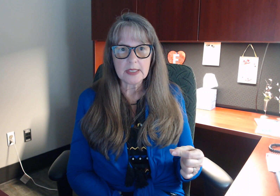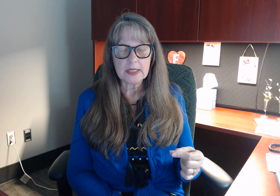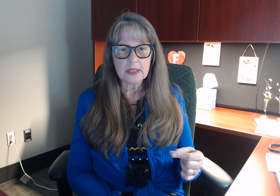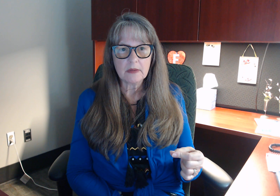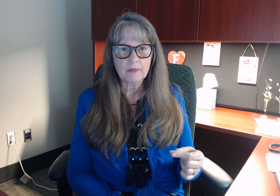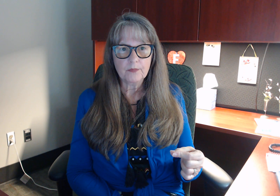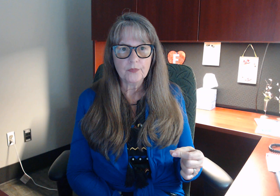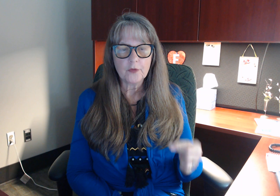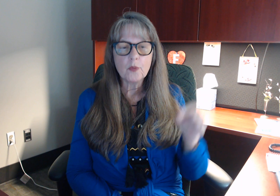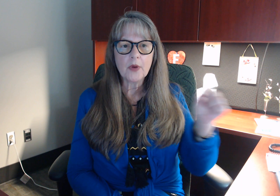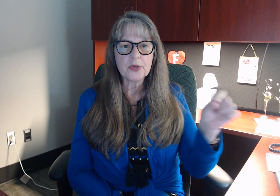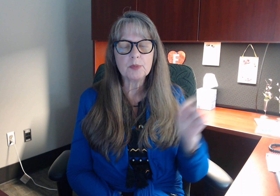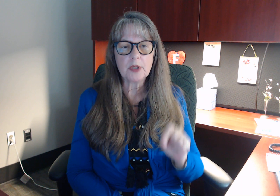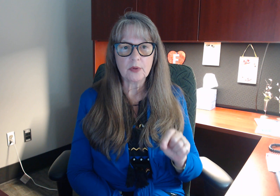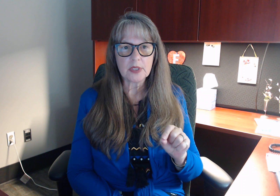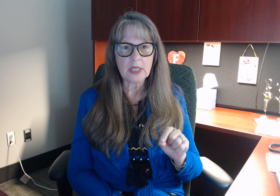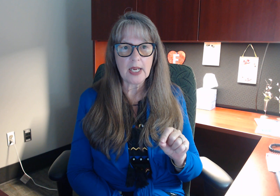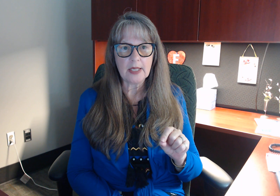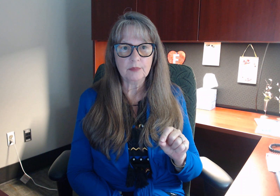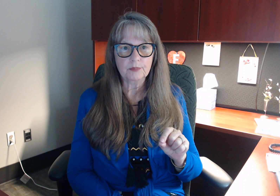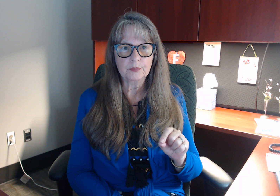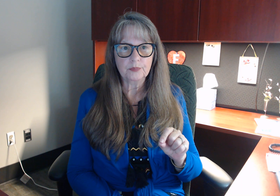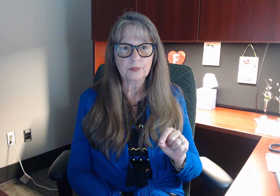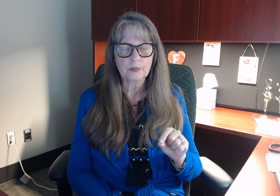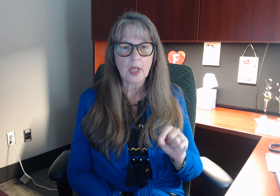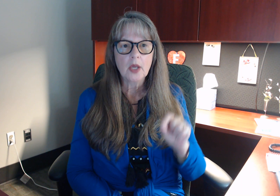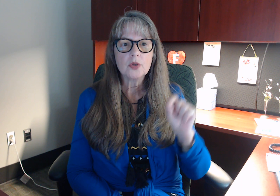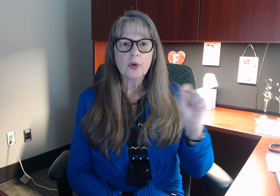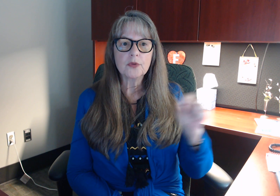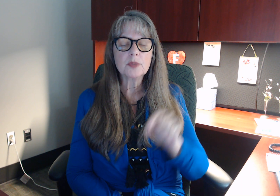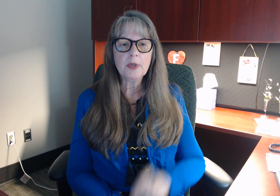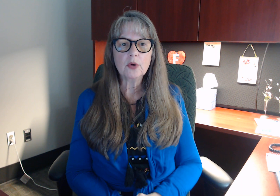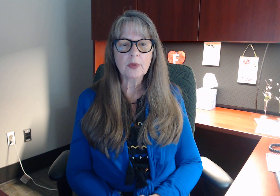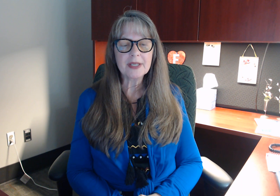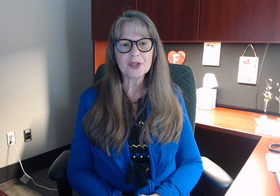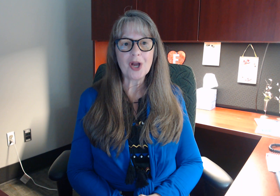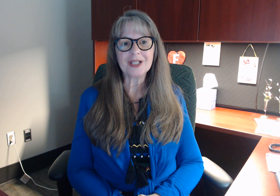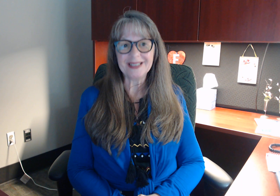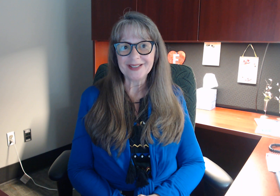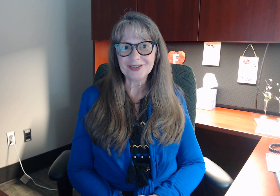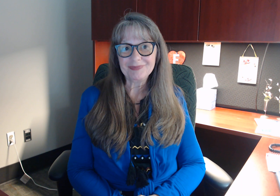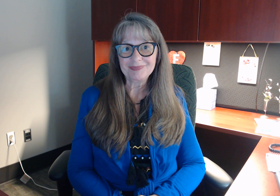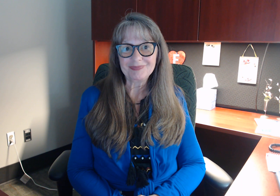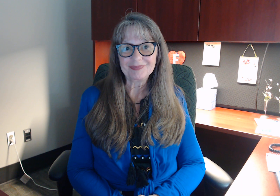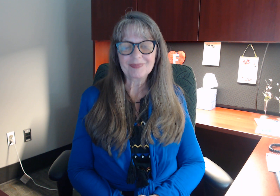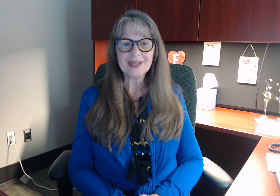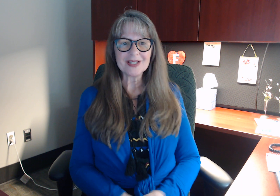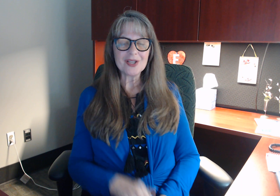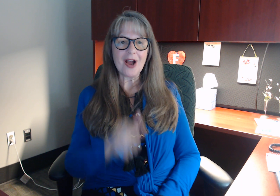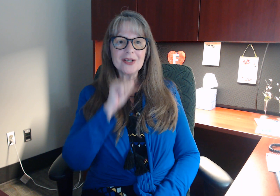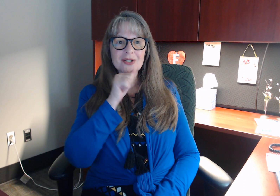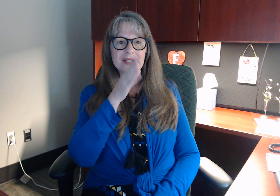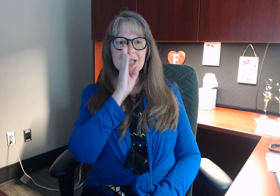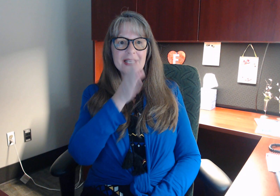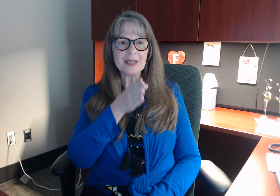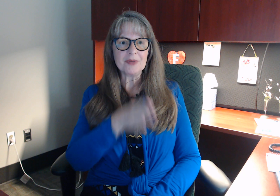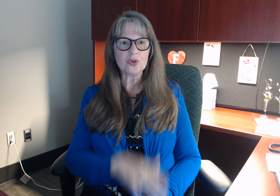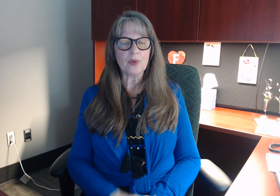deduces from what the speaker is saying. So if the speaker is not clear, is not saying something